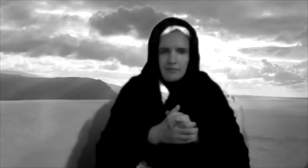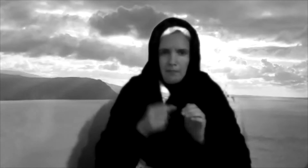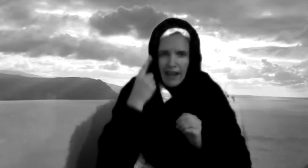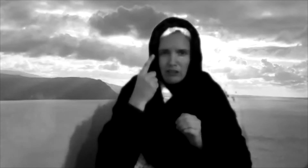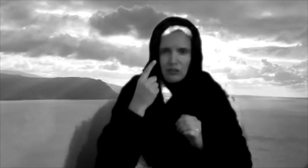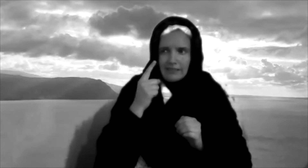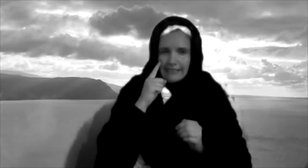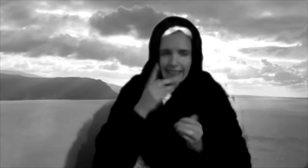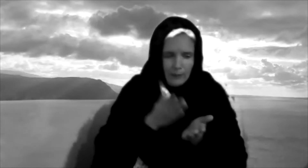on the island.